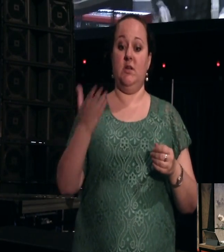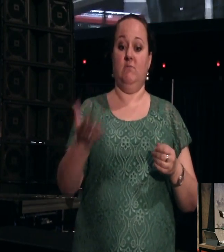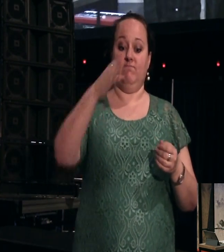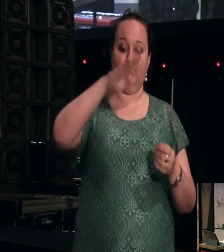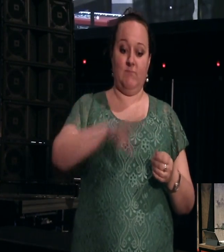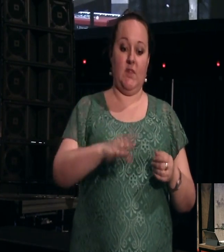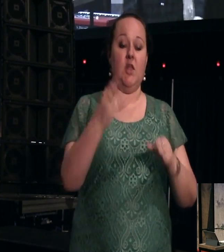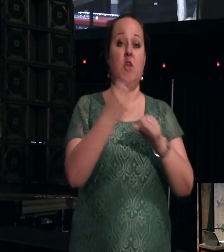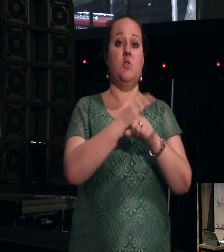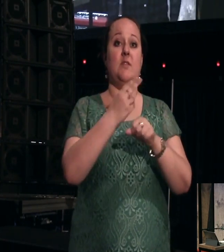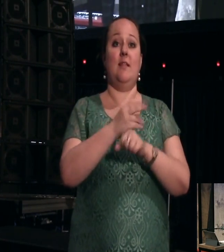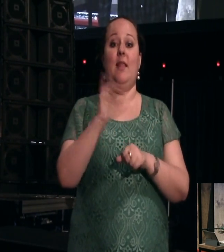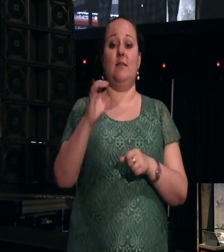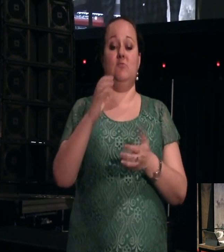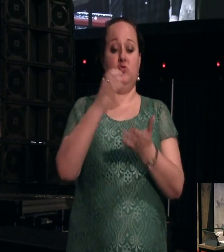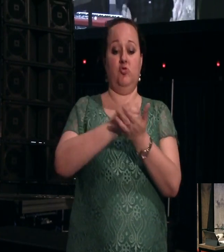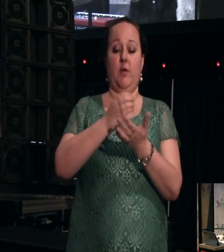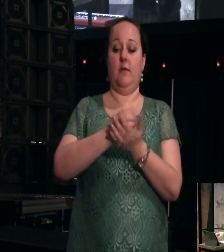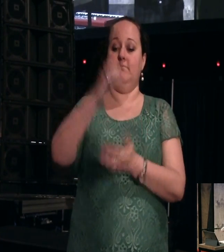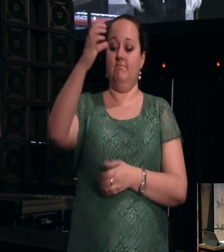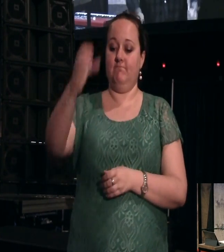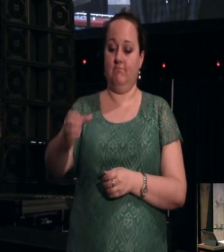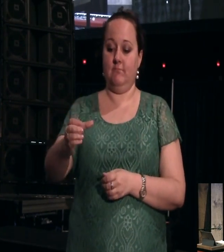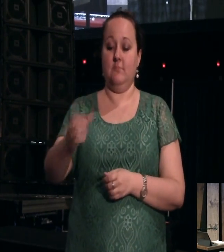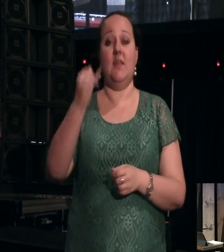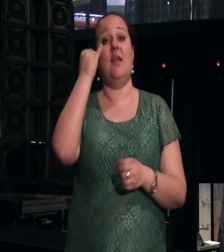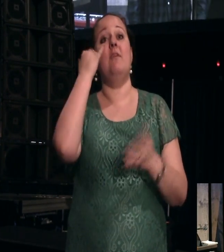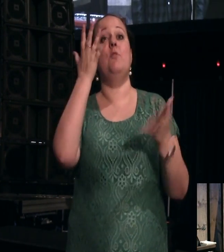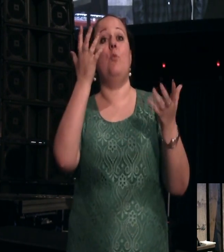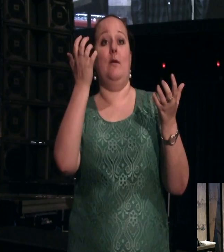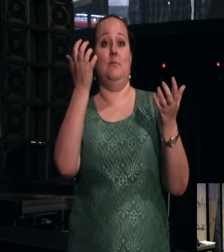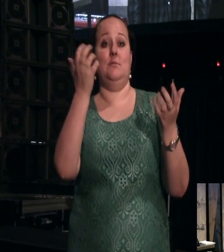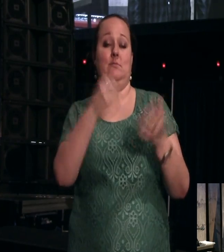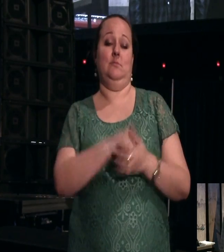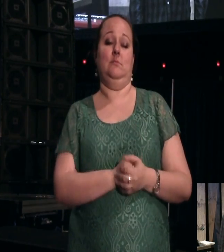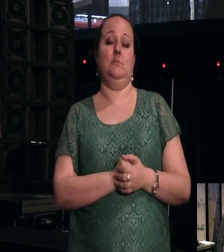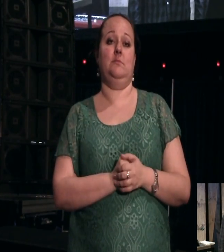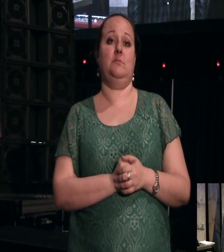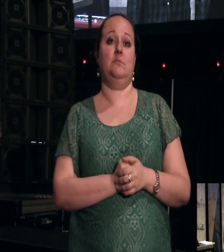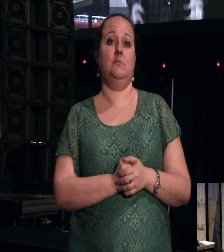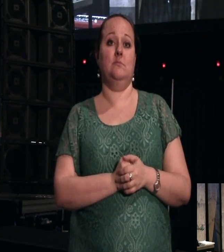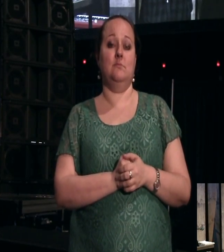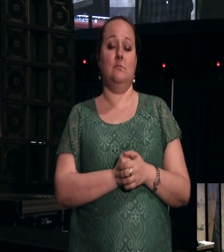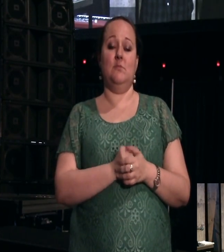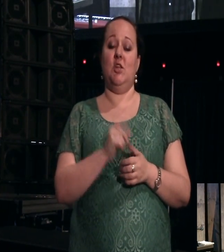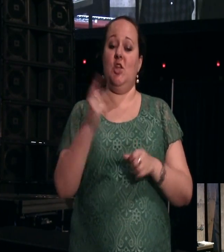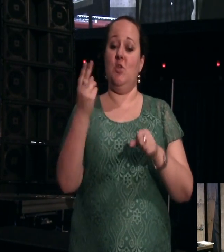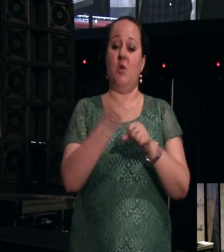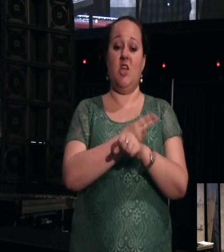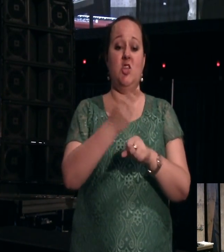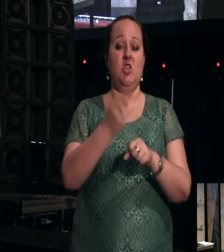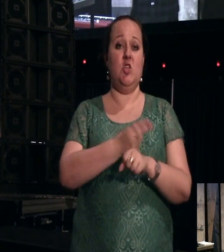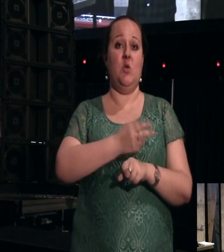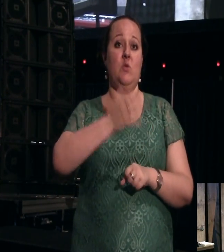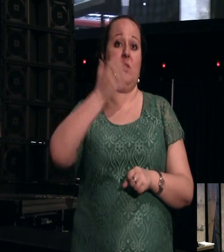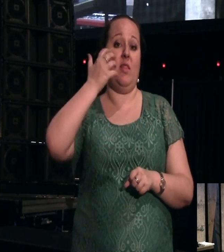can take your iPhone, you can flip it over on your table, and you can use it as a coaster if you want.